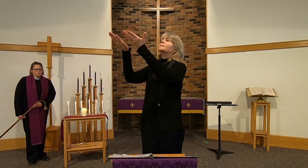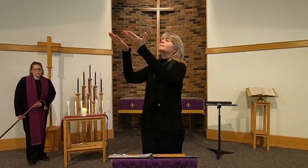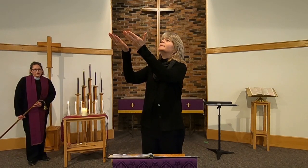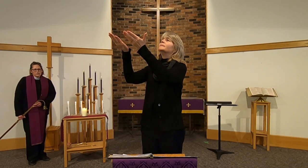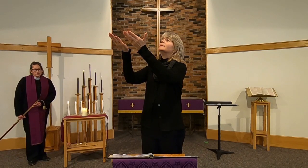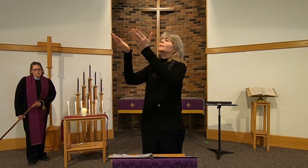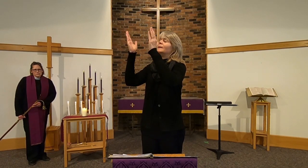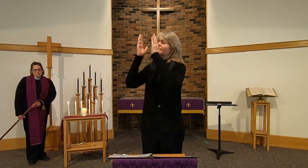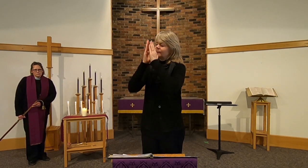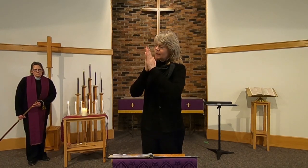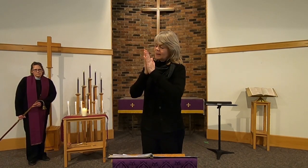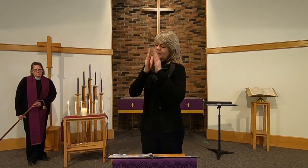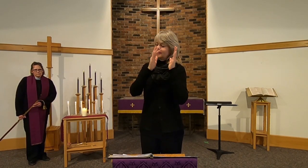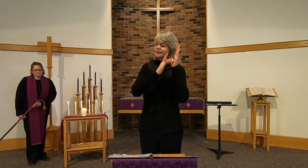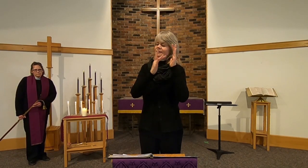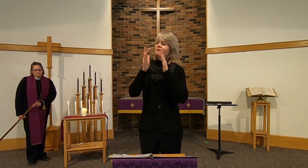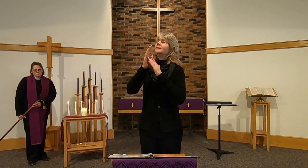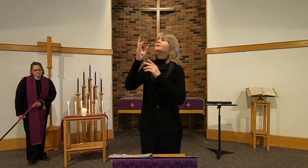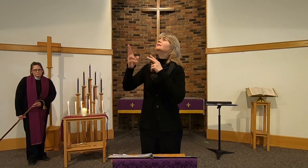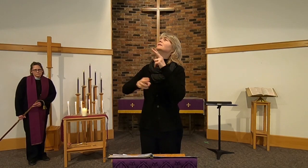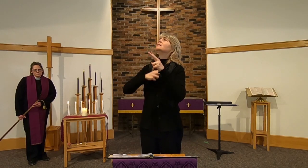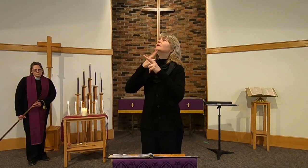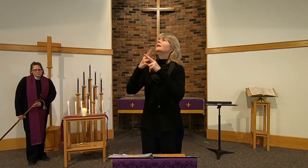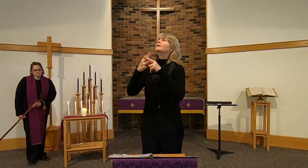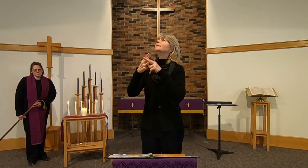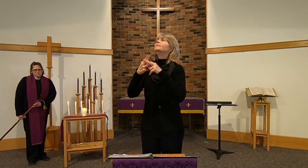we pray in Jesus' name.